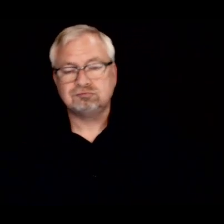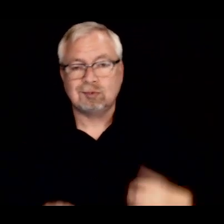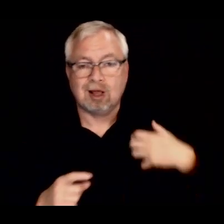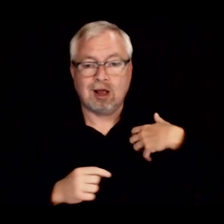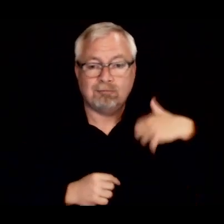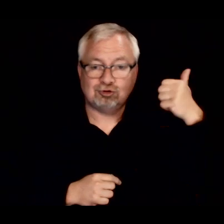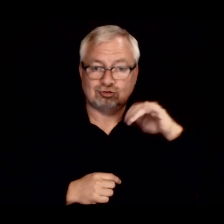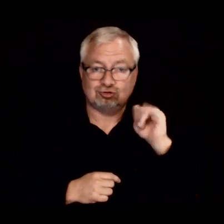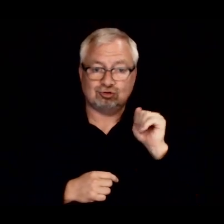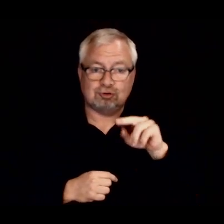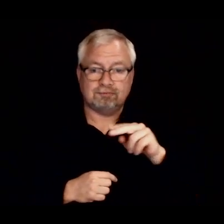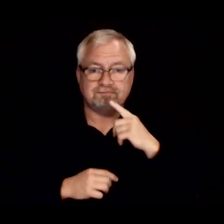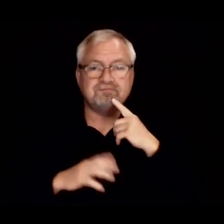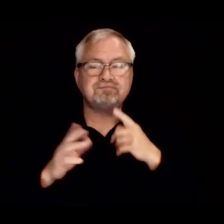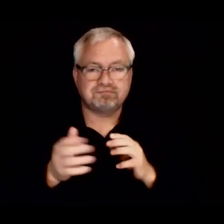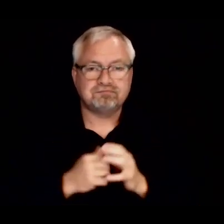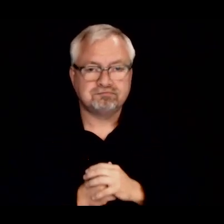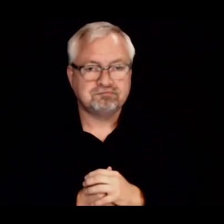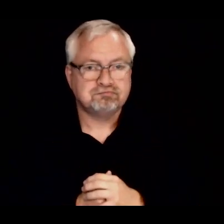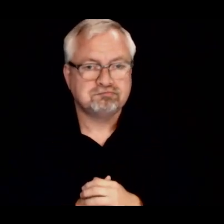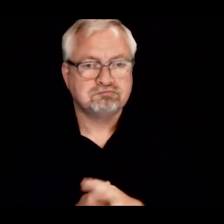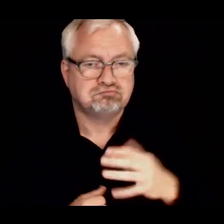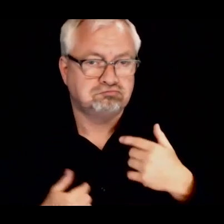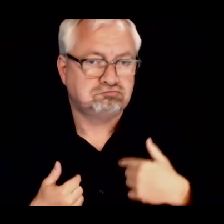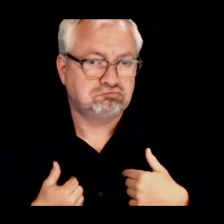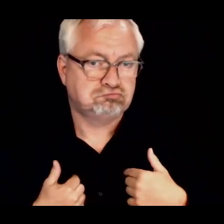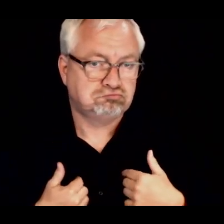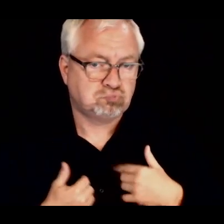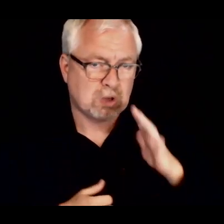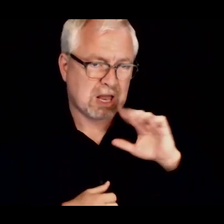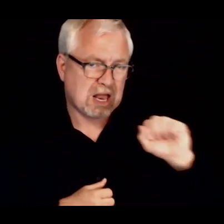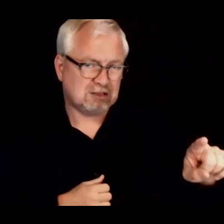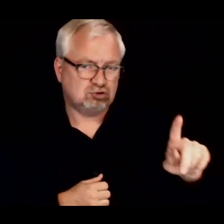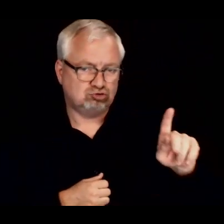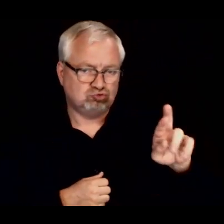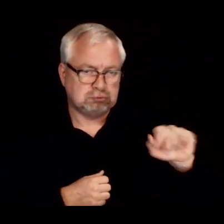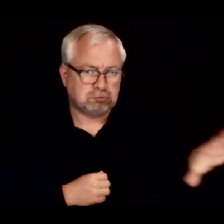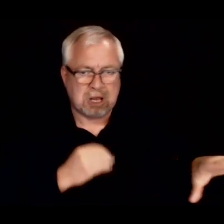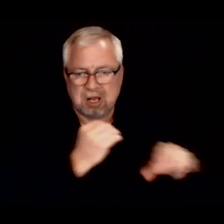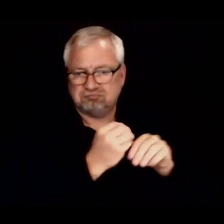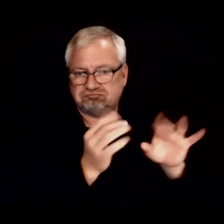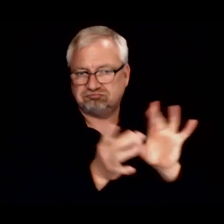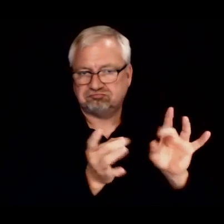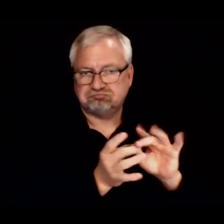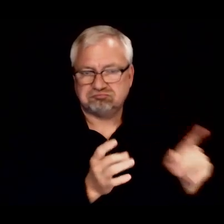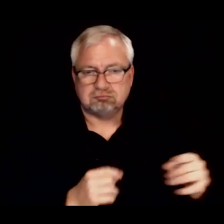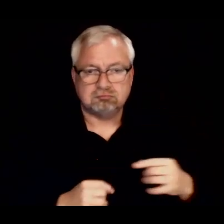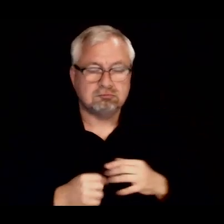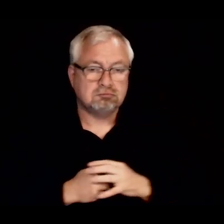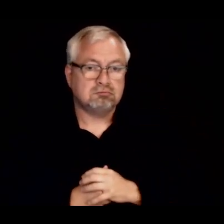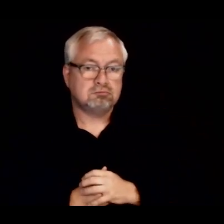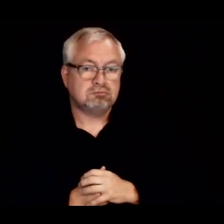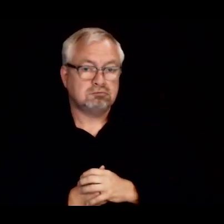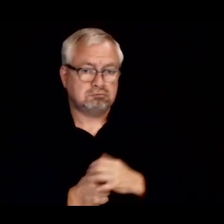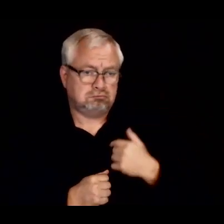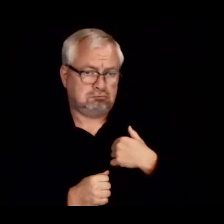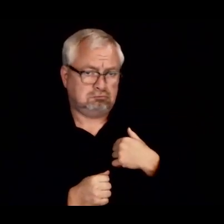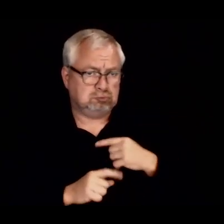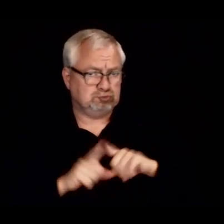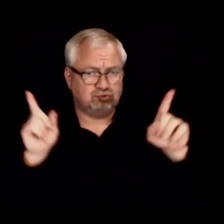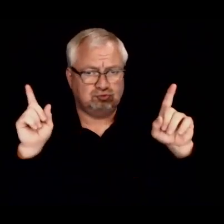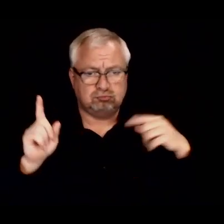I'll ask Chris to chime in there. That certainly is different than what we've been hearing, and I don't know if